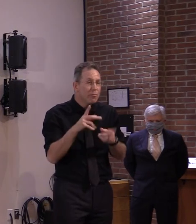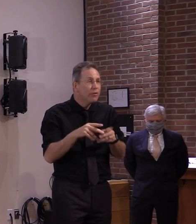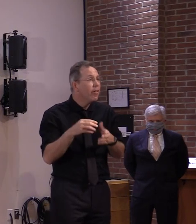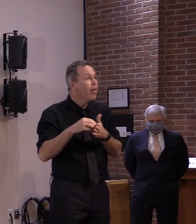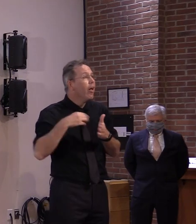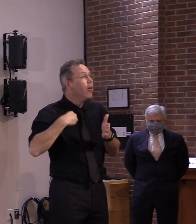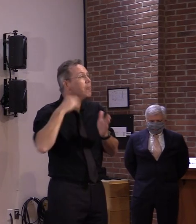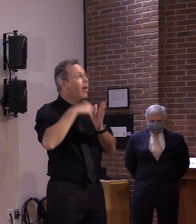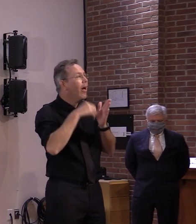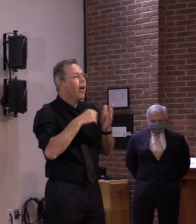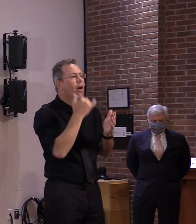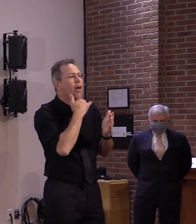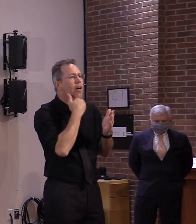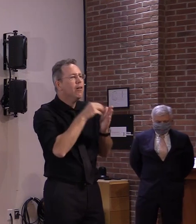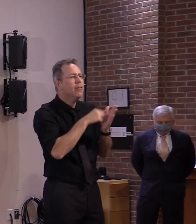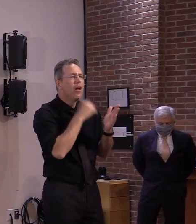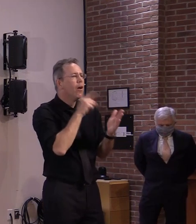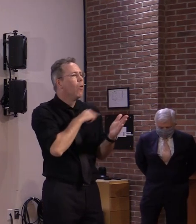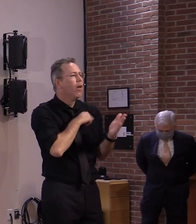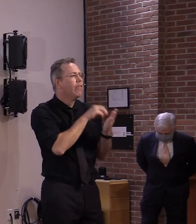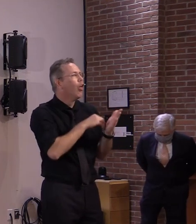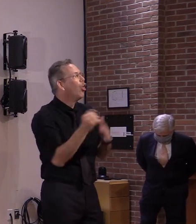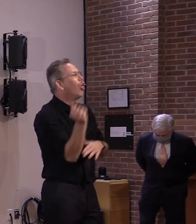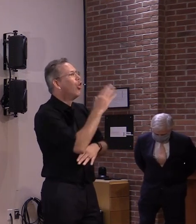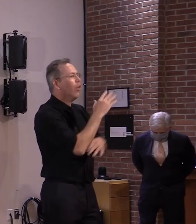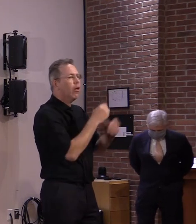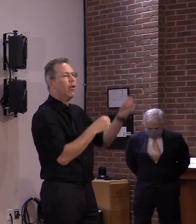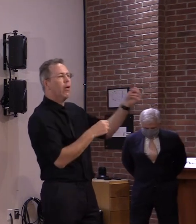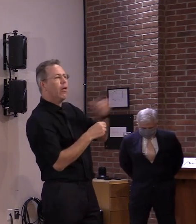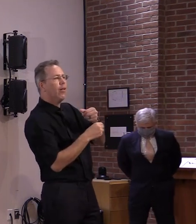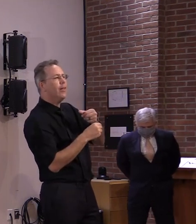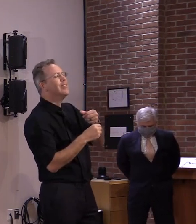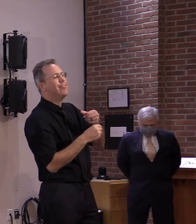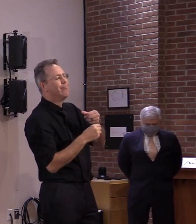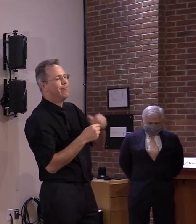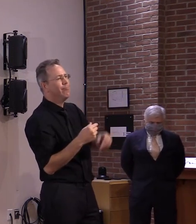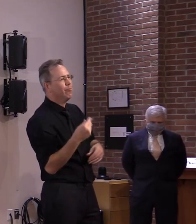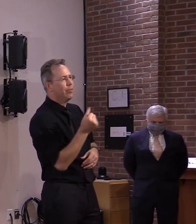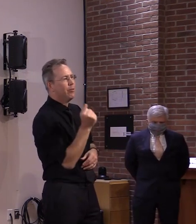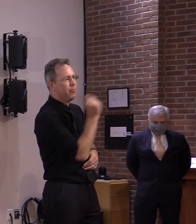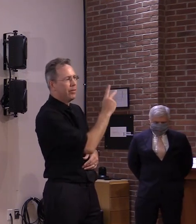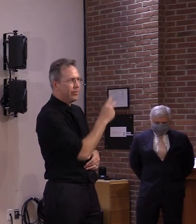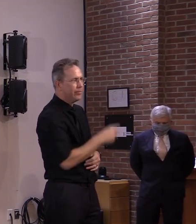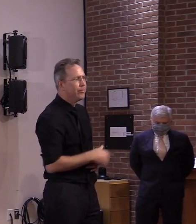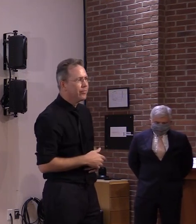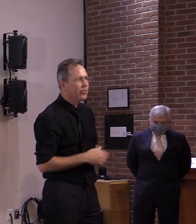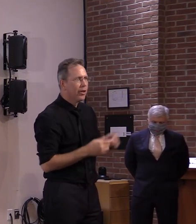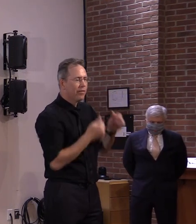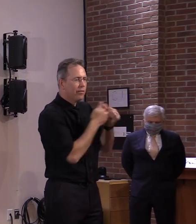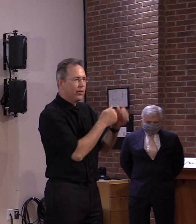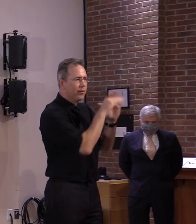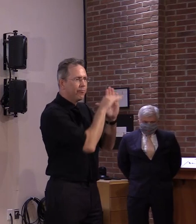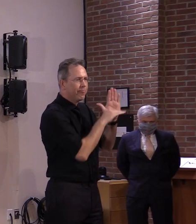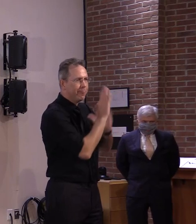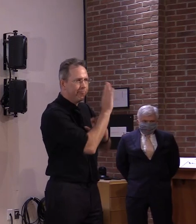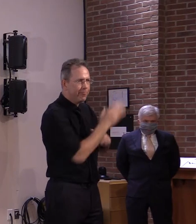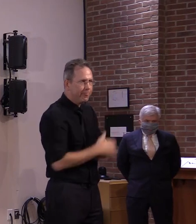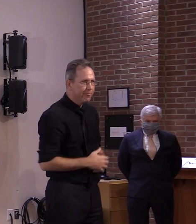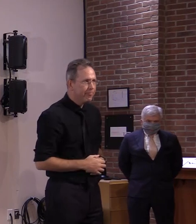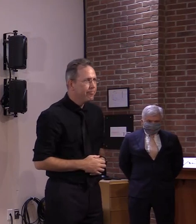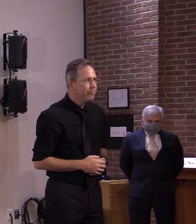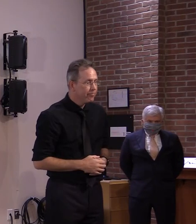for whatever reason, they are required under federal law to pay back the program those funds came out of.